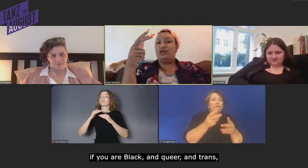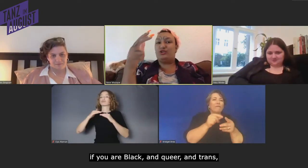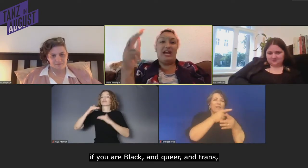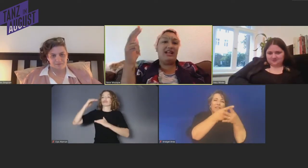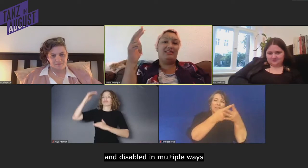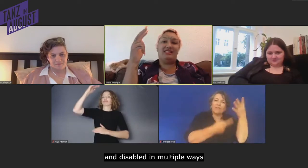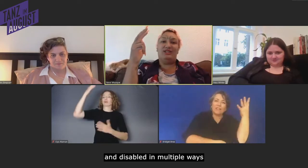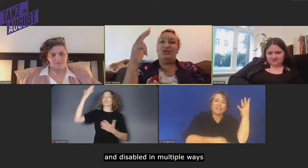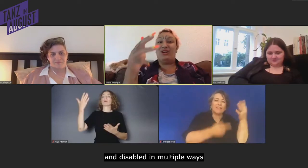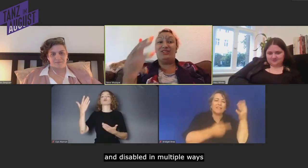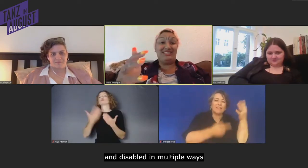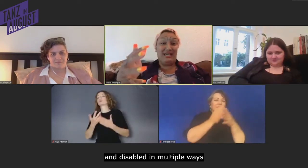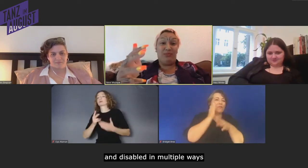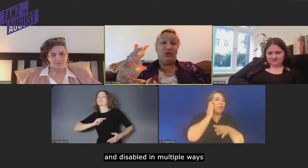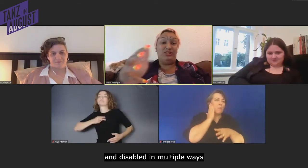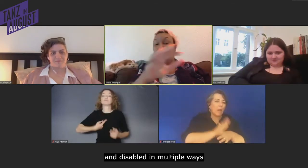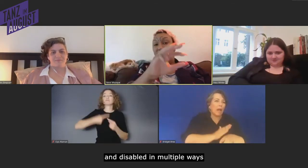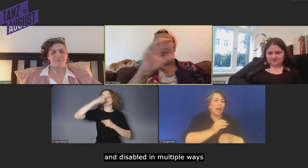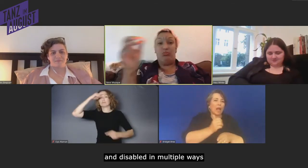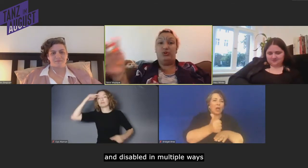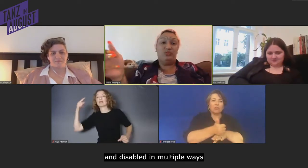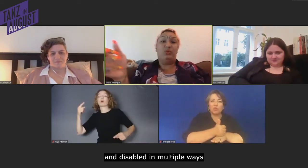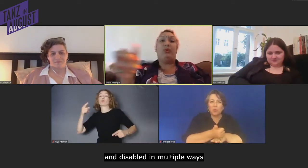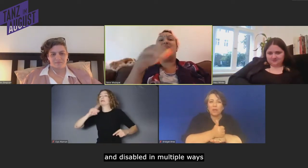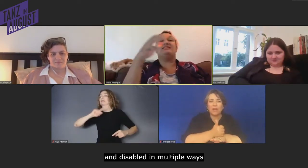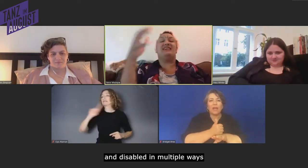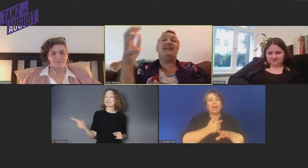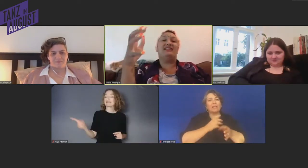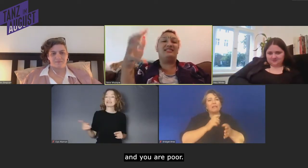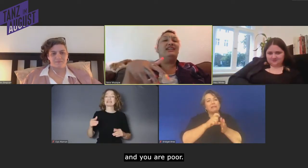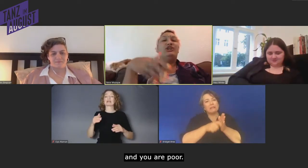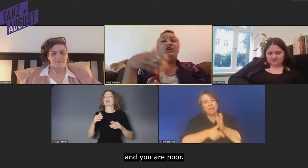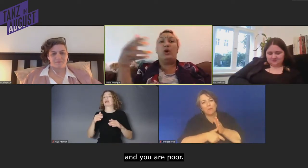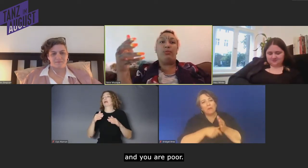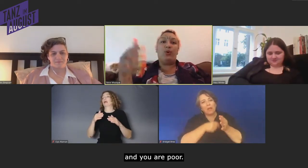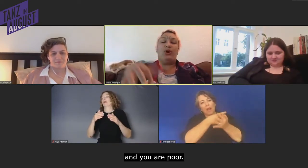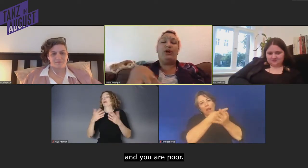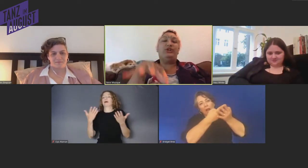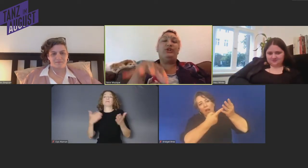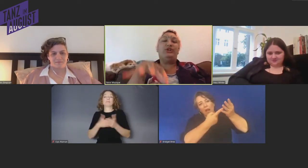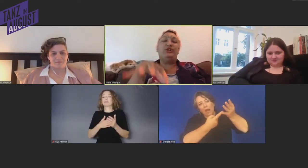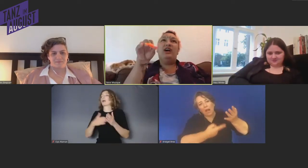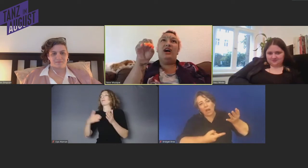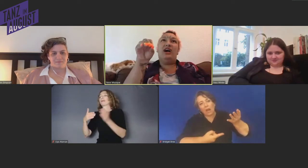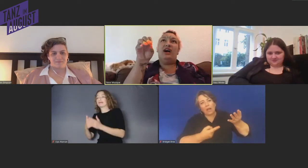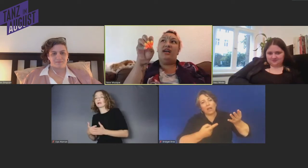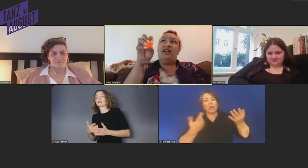are trans and you are disabled in multiple ways and you are poor,